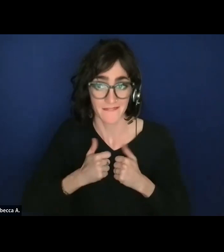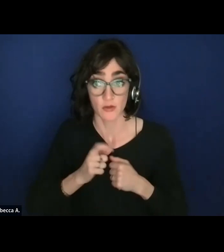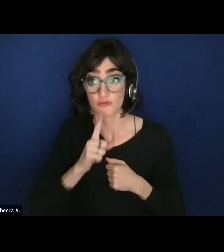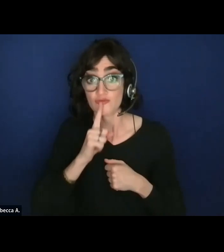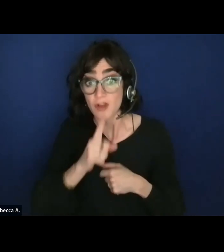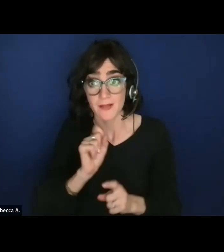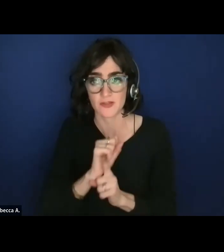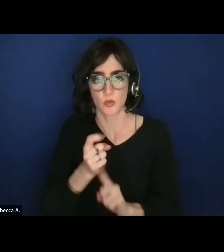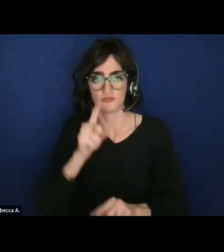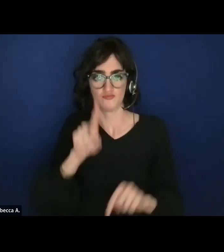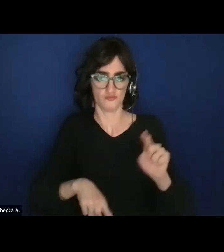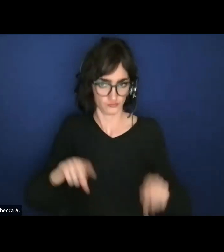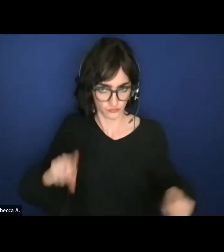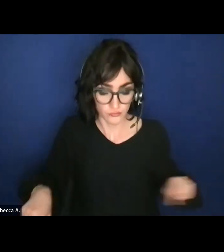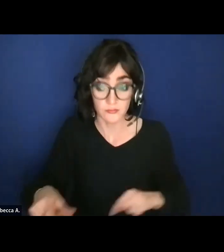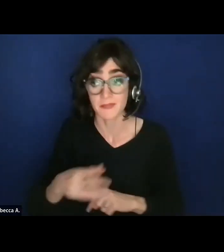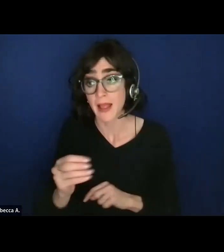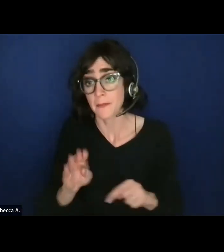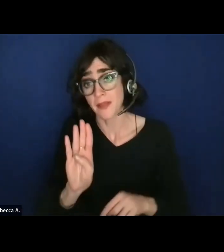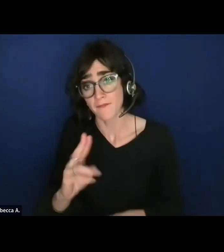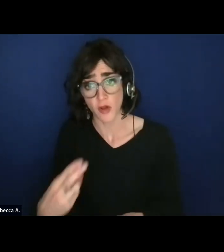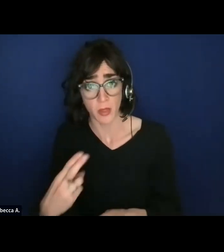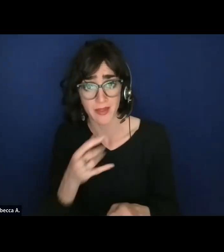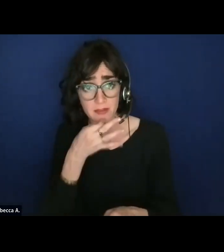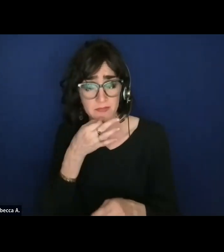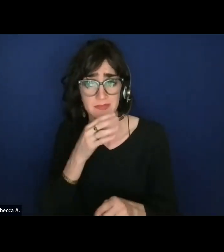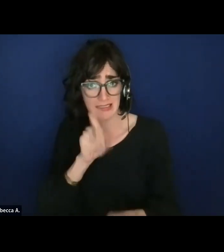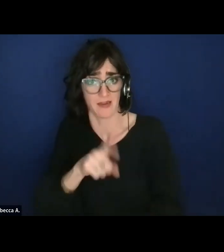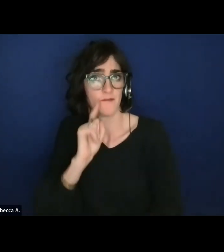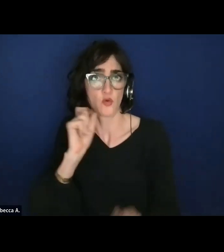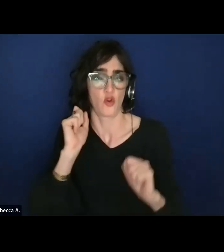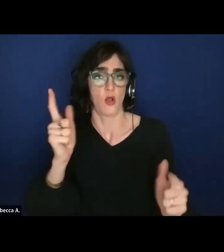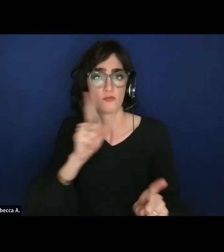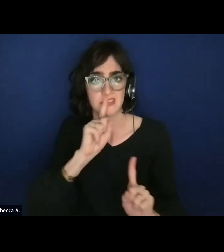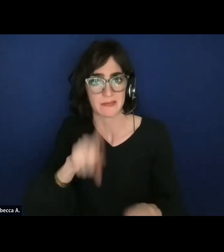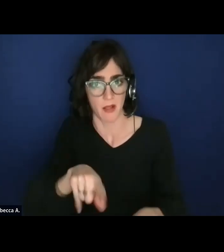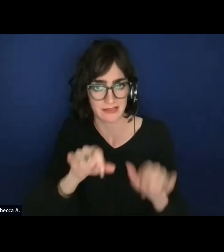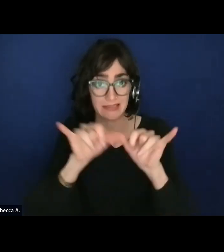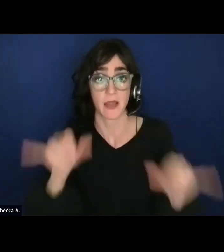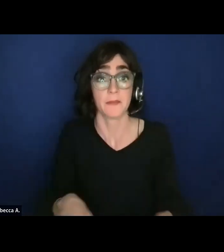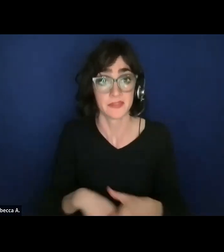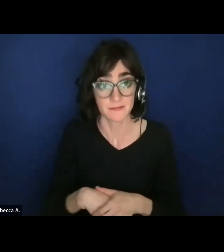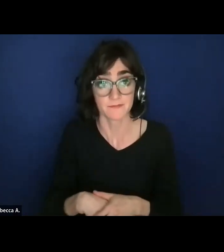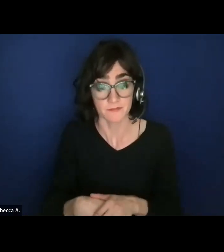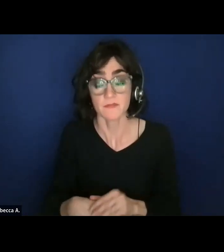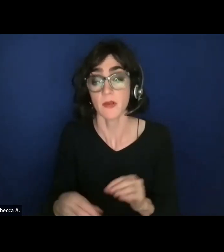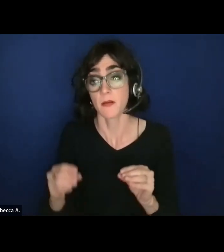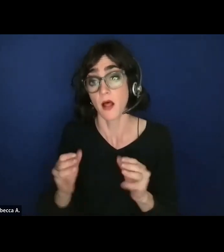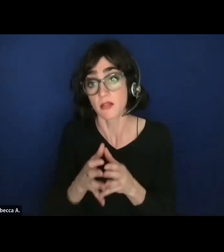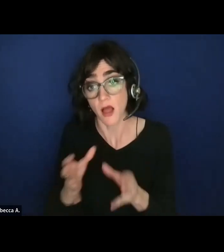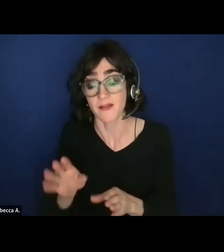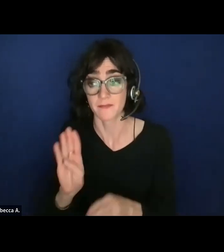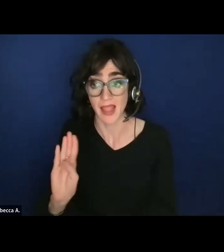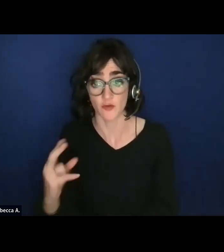behavioral health experts are needed in every response system, all types of first responders on behavioral health issues, more or a lot more,